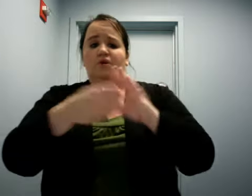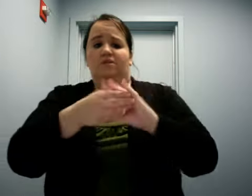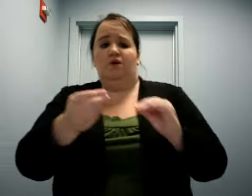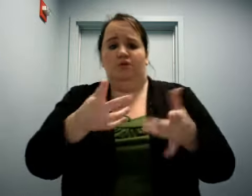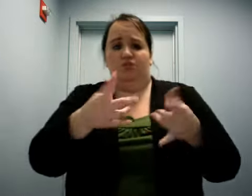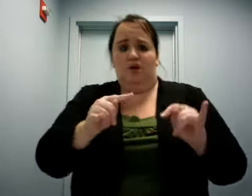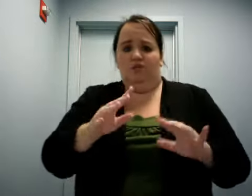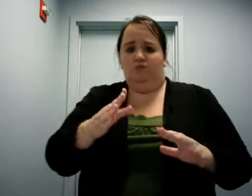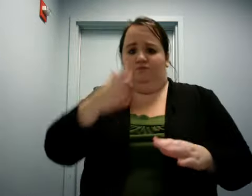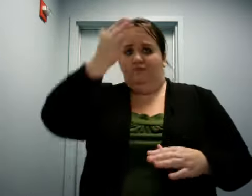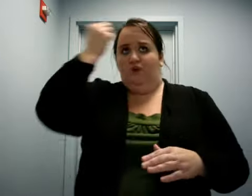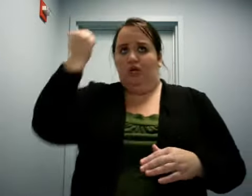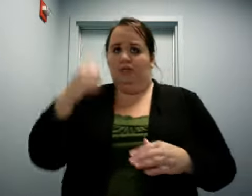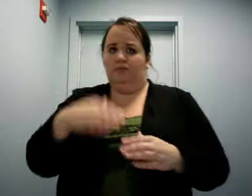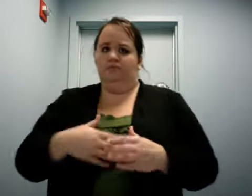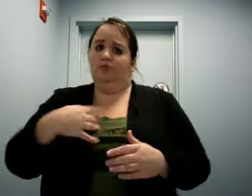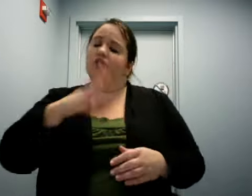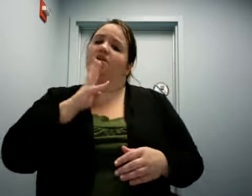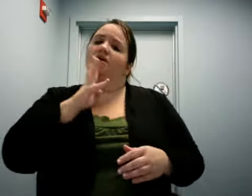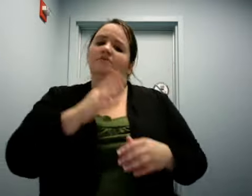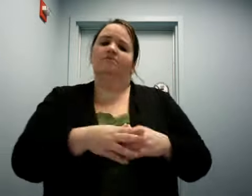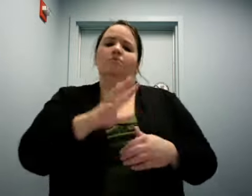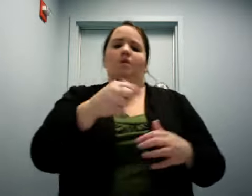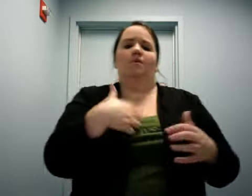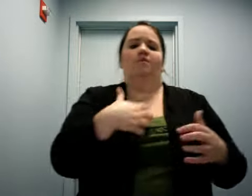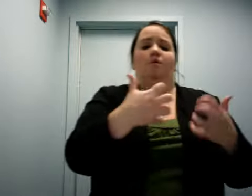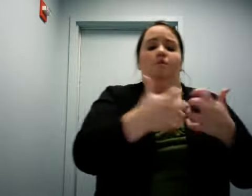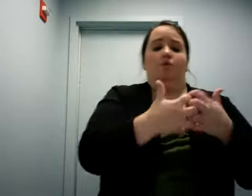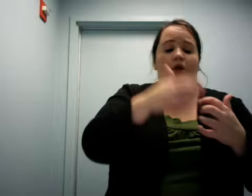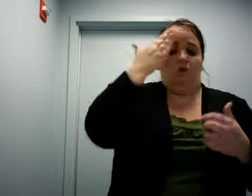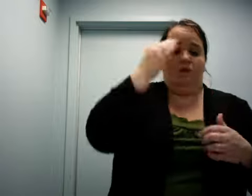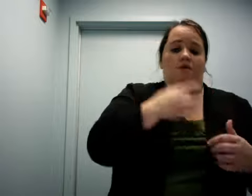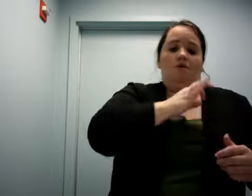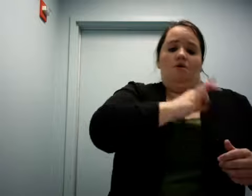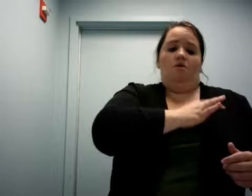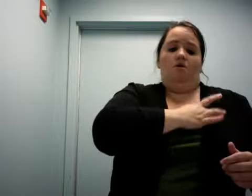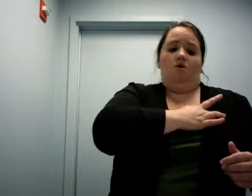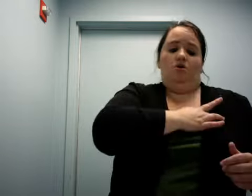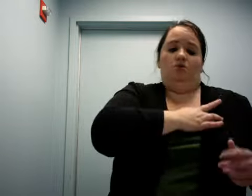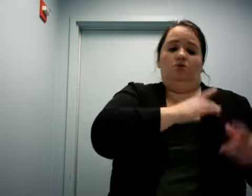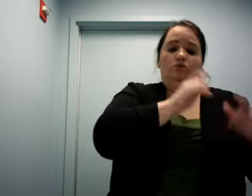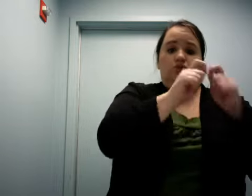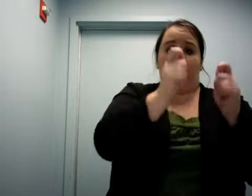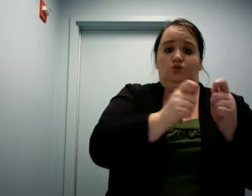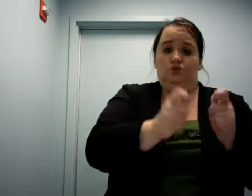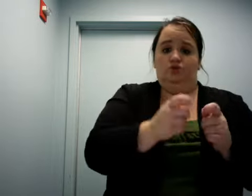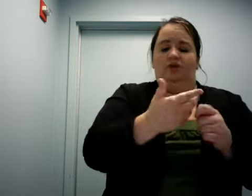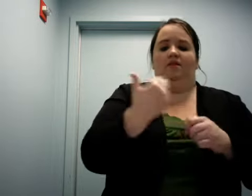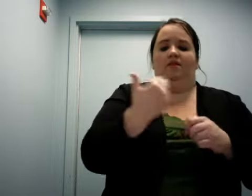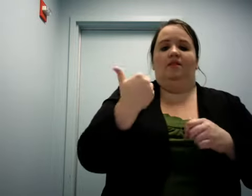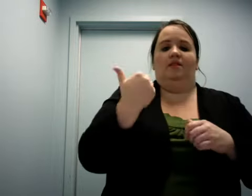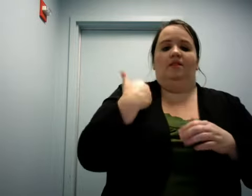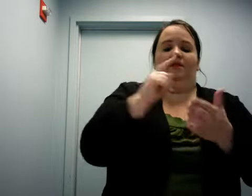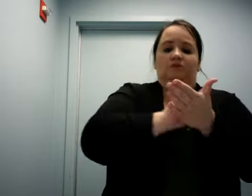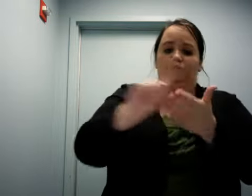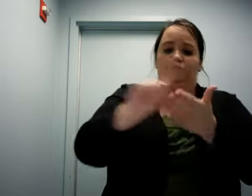knew about the hard procedure that was performed in the Lagos hospital last week? What if my roommate knew about contemporary